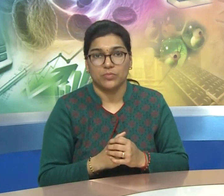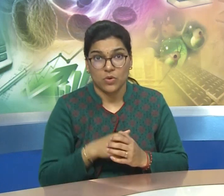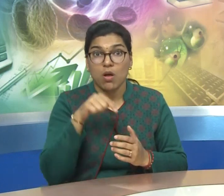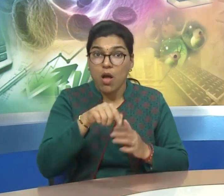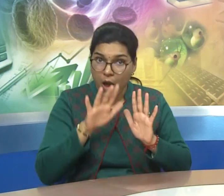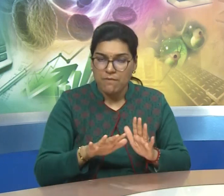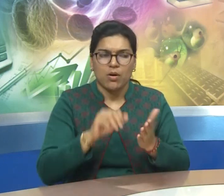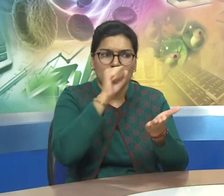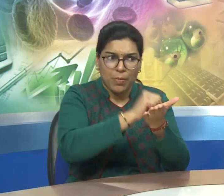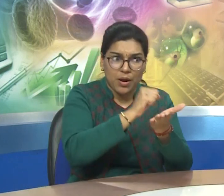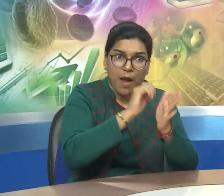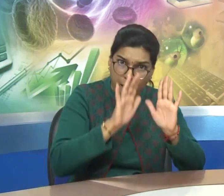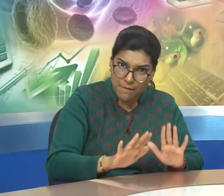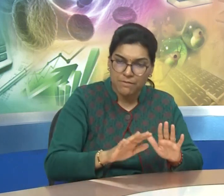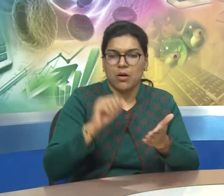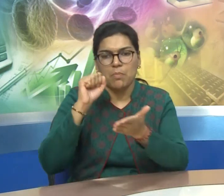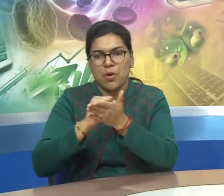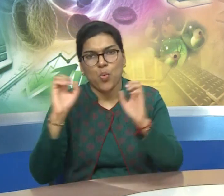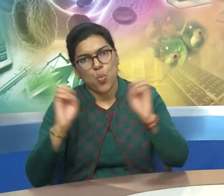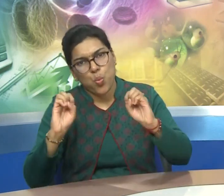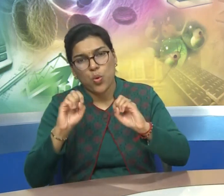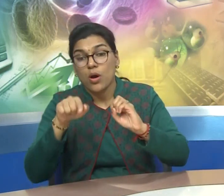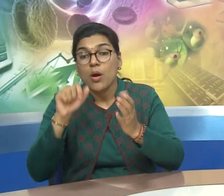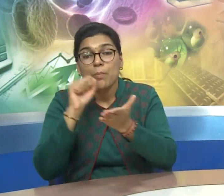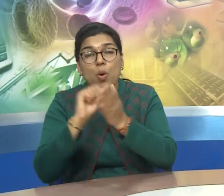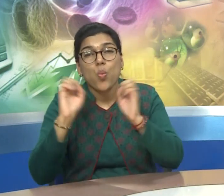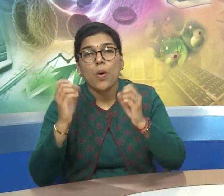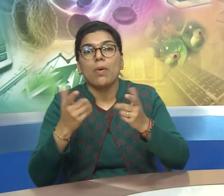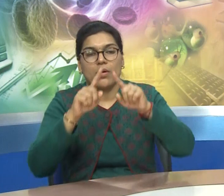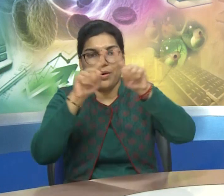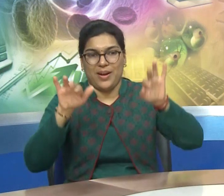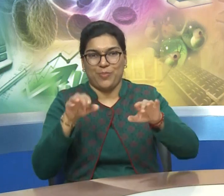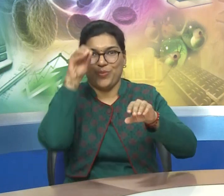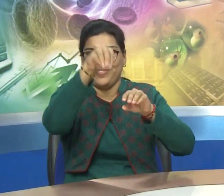List out the print and non-print resources available in the library.